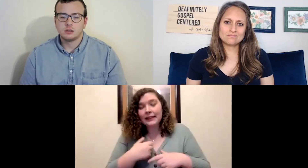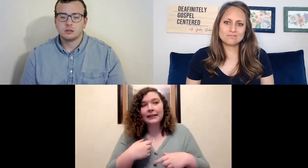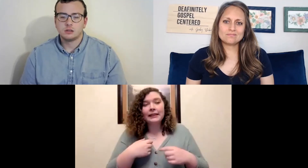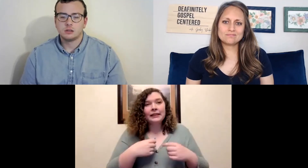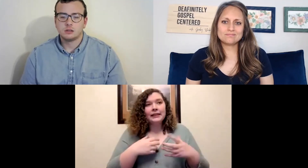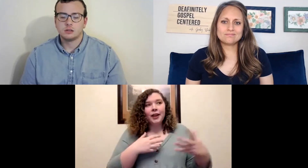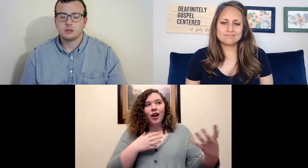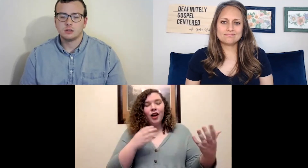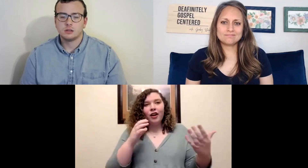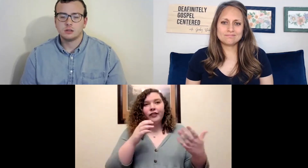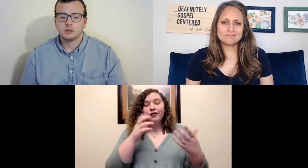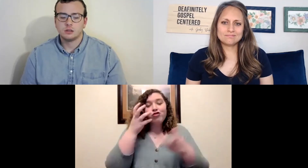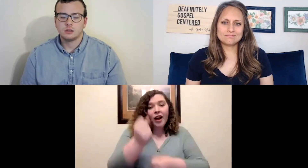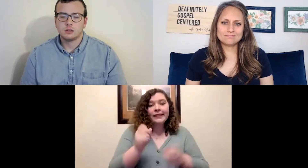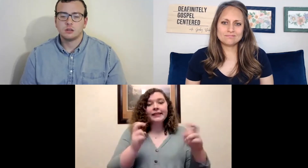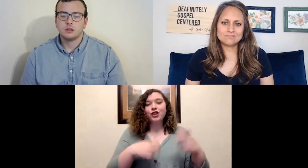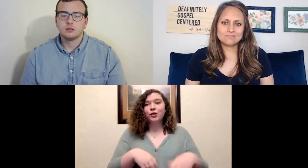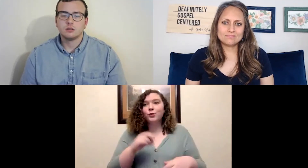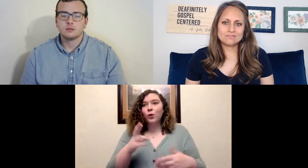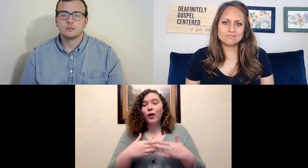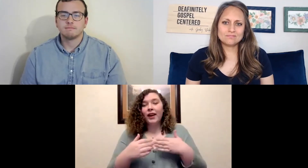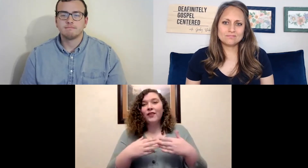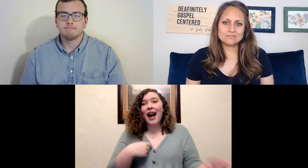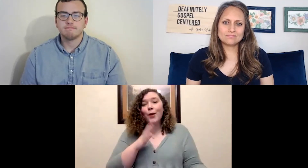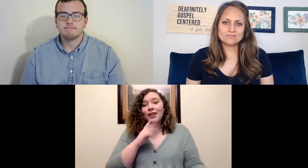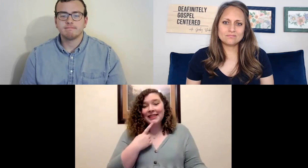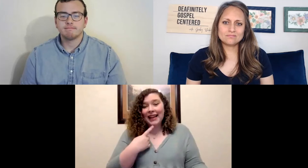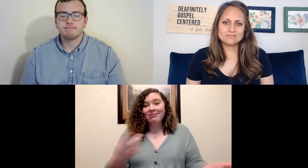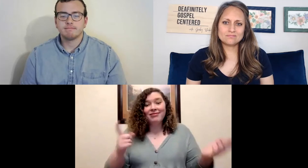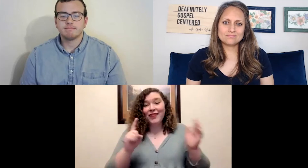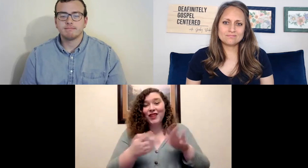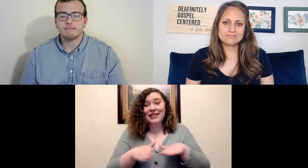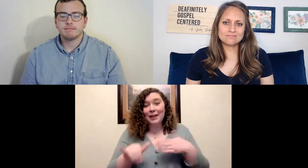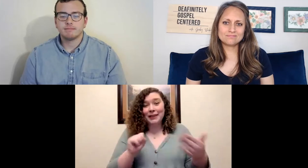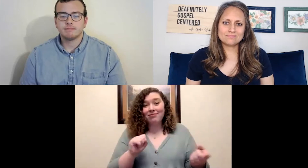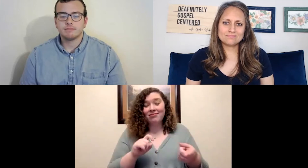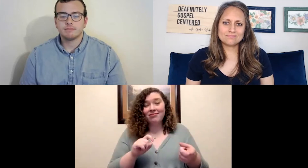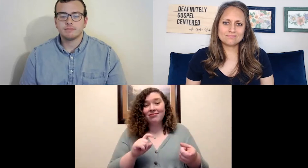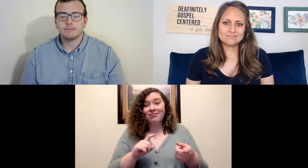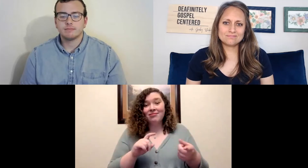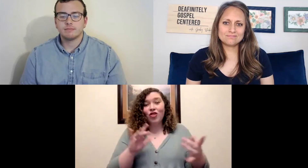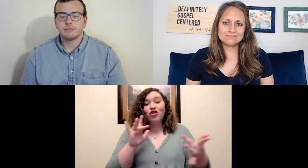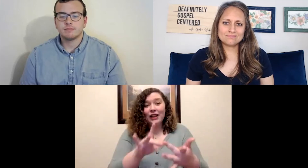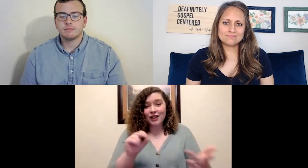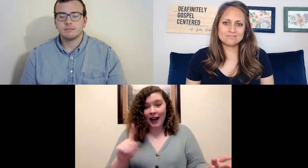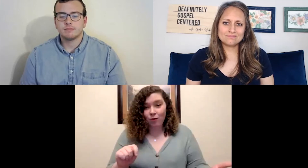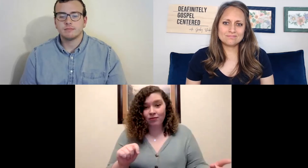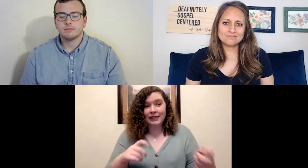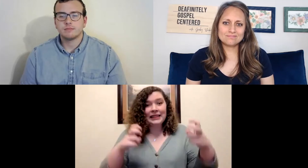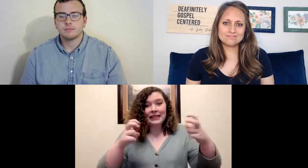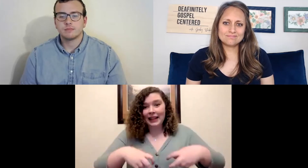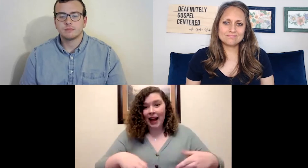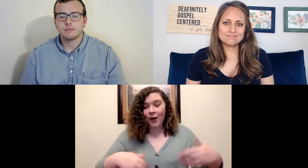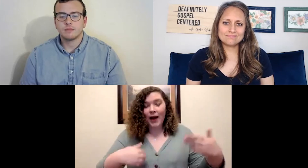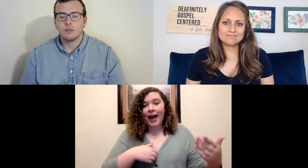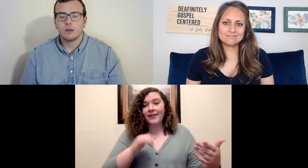touch. So those of you who are struggling with your siblings or trust issues or whatever, I would encourage you to take the first step and